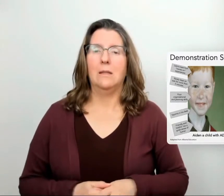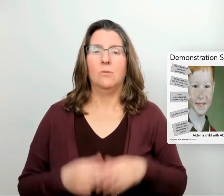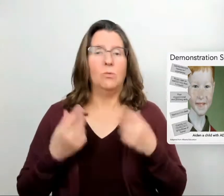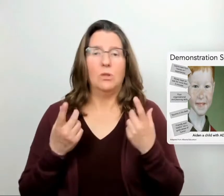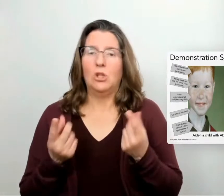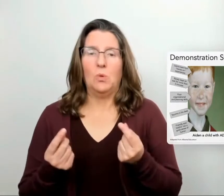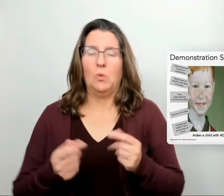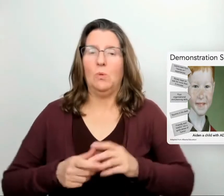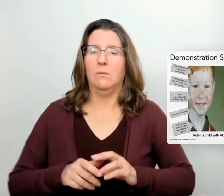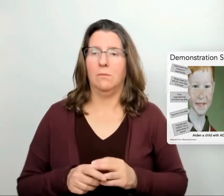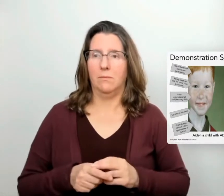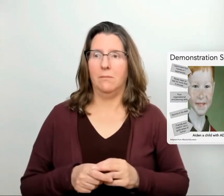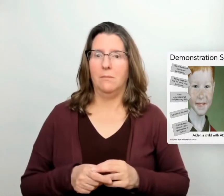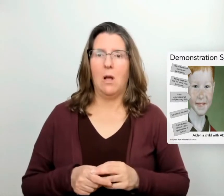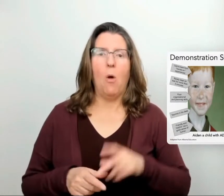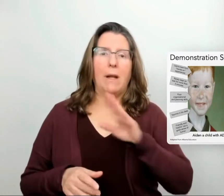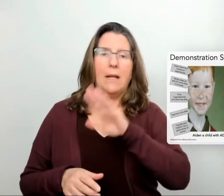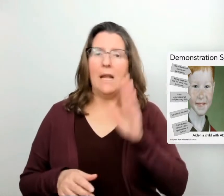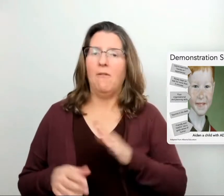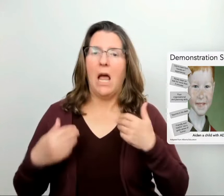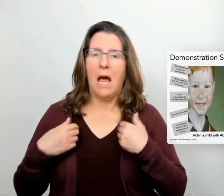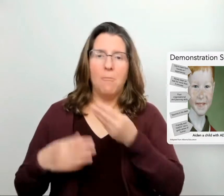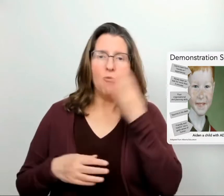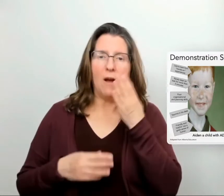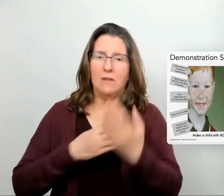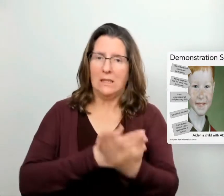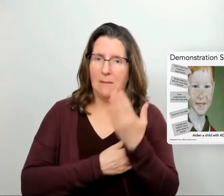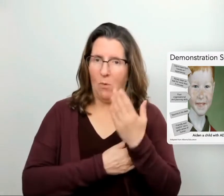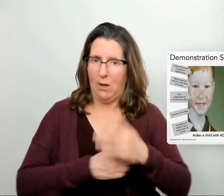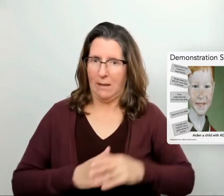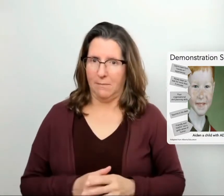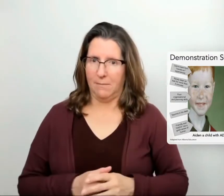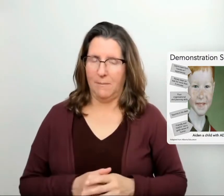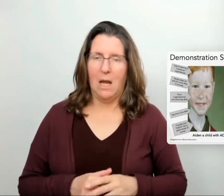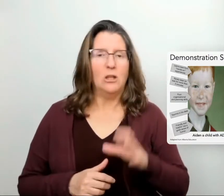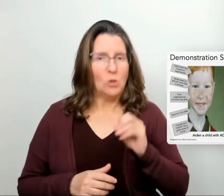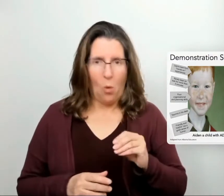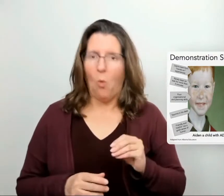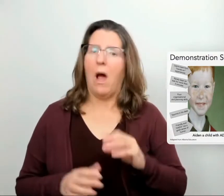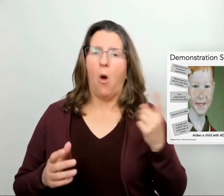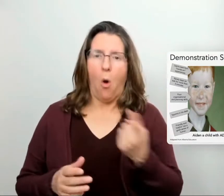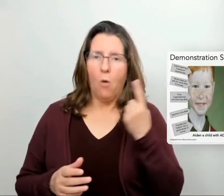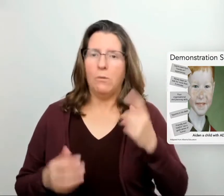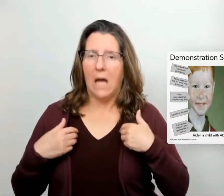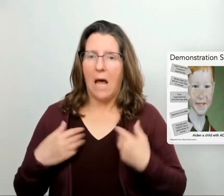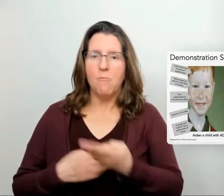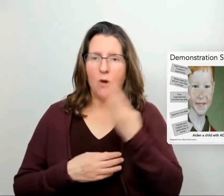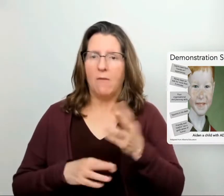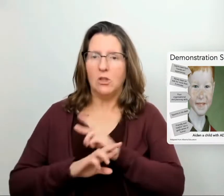For my student, he never ate breakfast in the morning, so I always had some sort of breakfast ready